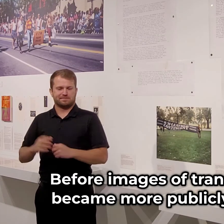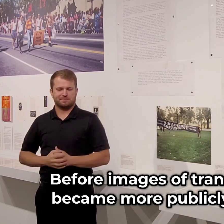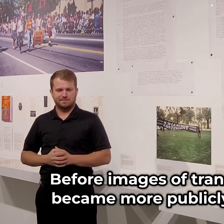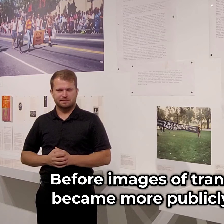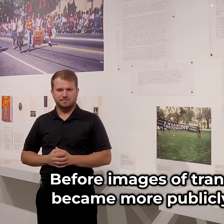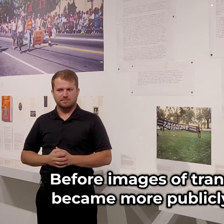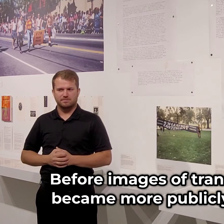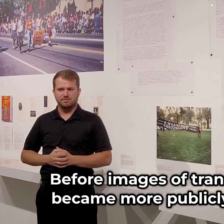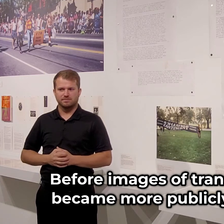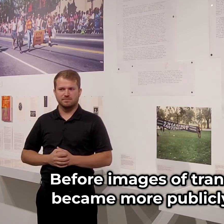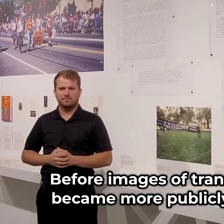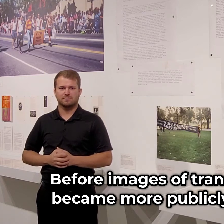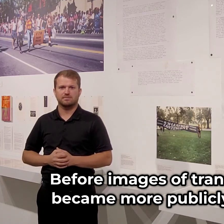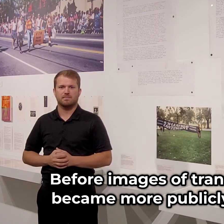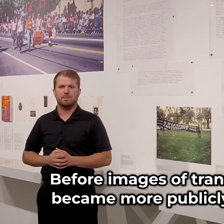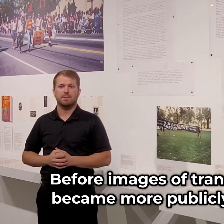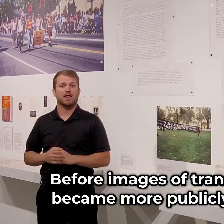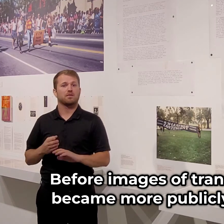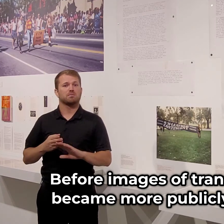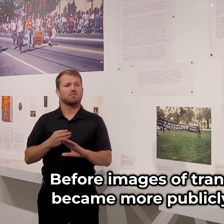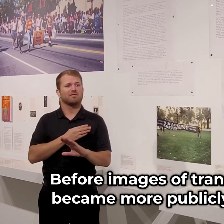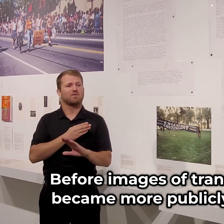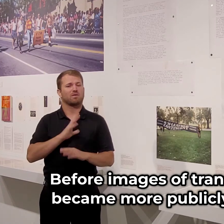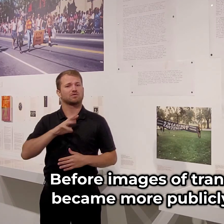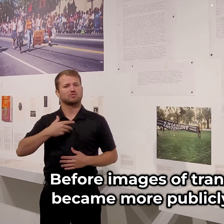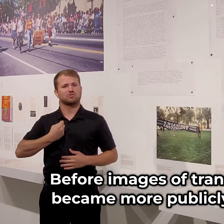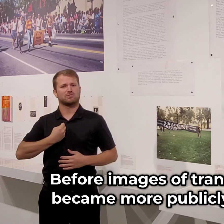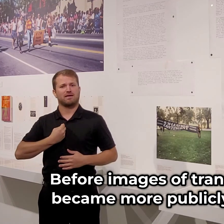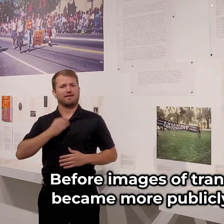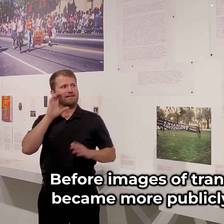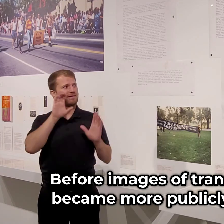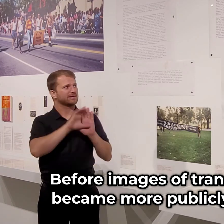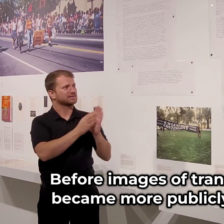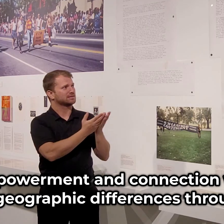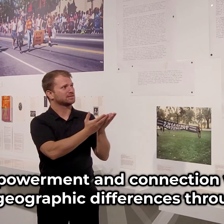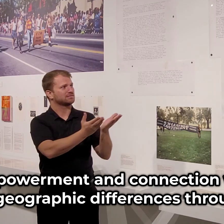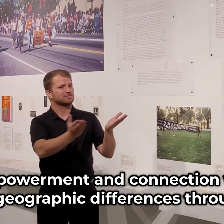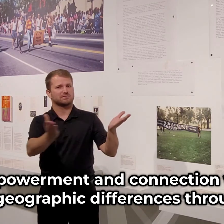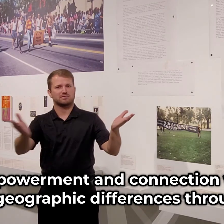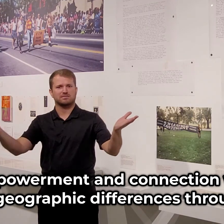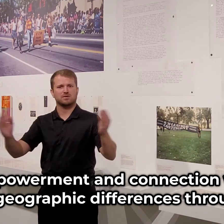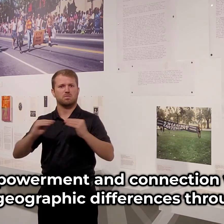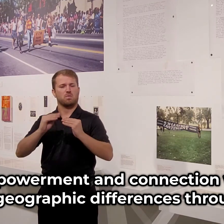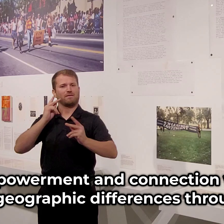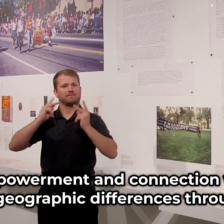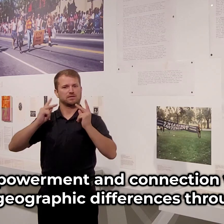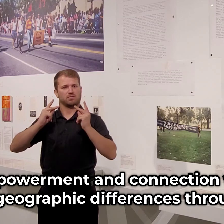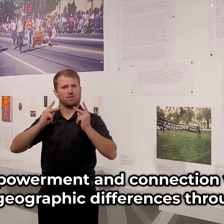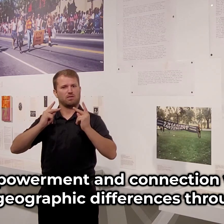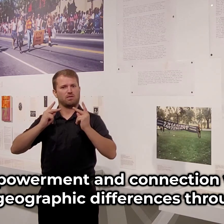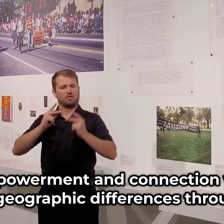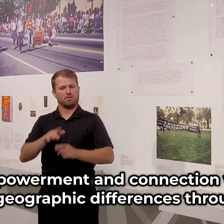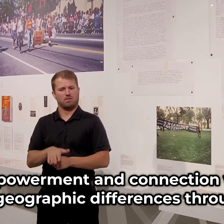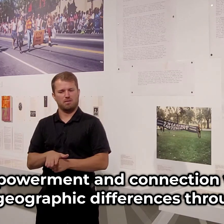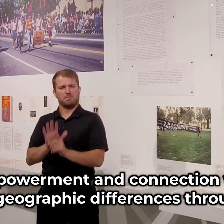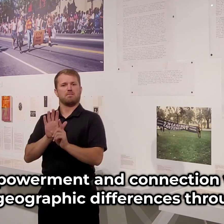Before images of trans people became more publicly visible, empowerment and connection were found across